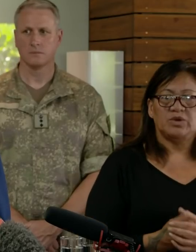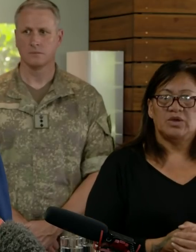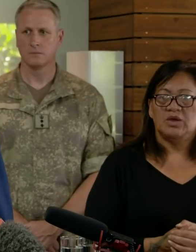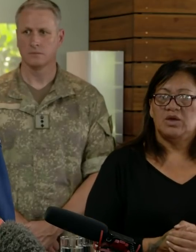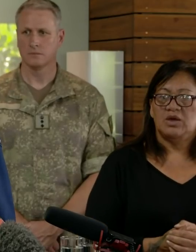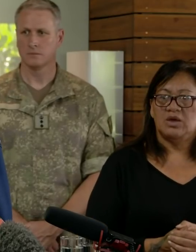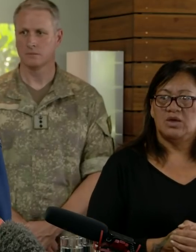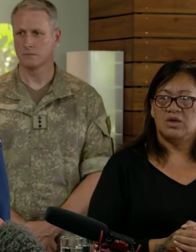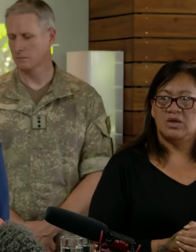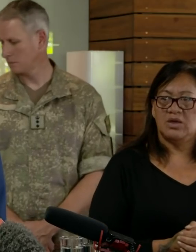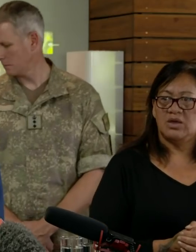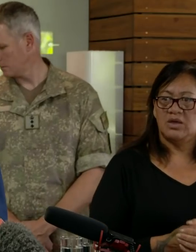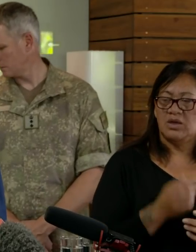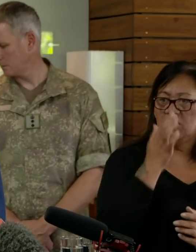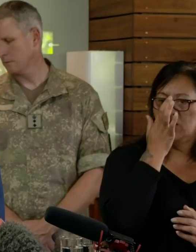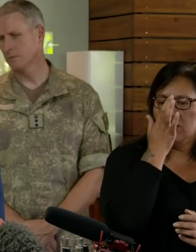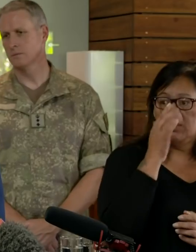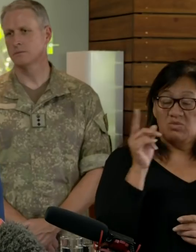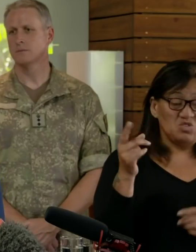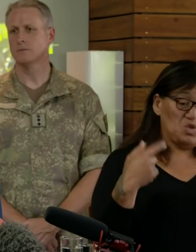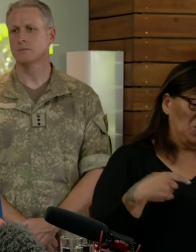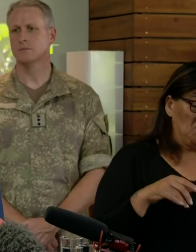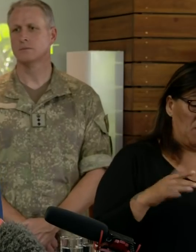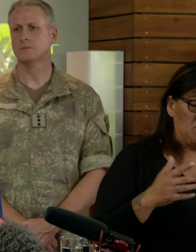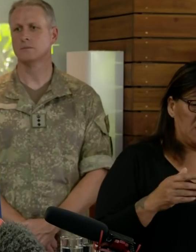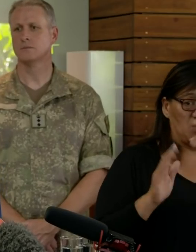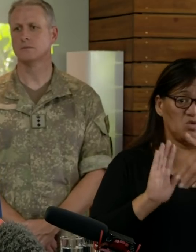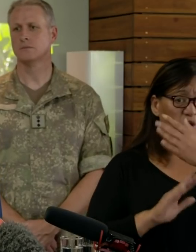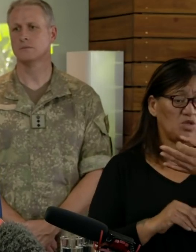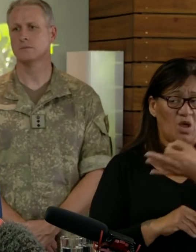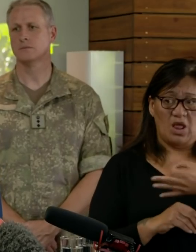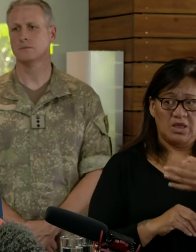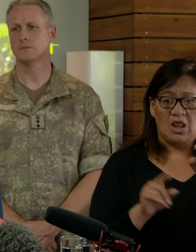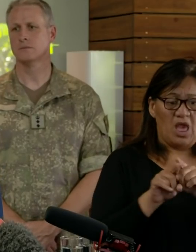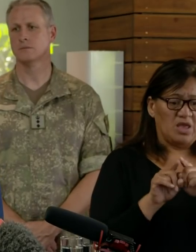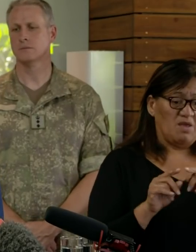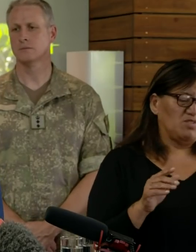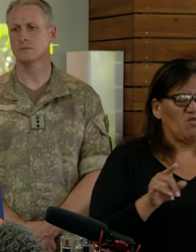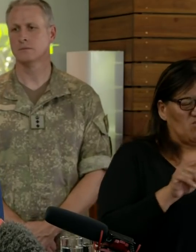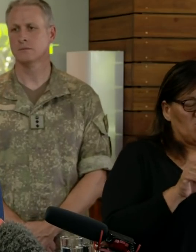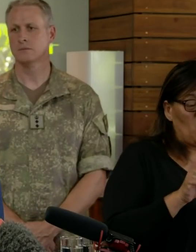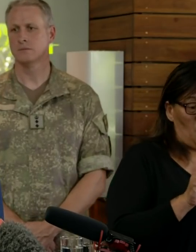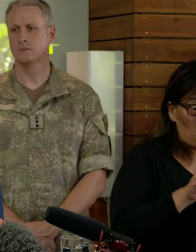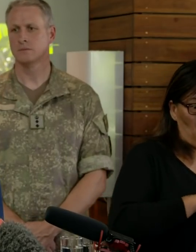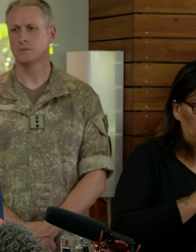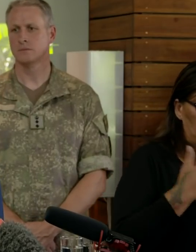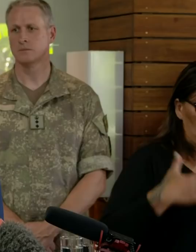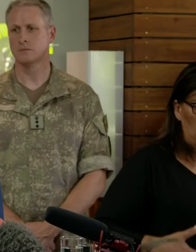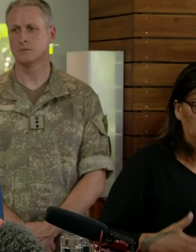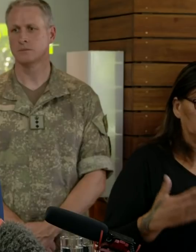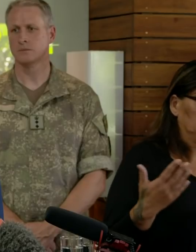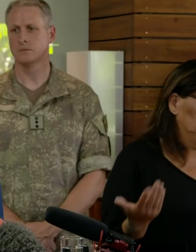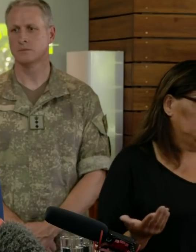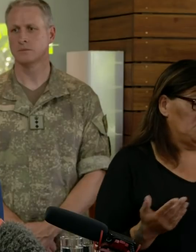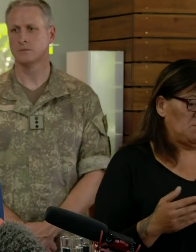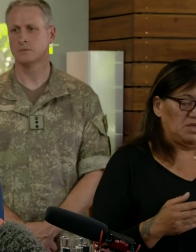Commissioner, do you still have a thought around going to the island? There may be some people now that think you've got the bulk of the bodies off there and someone might sort of